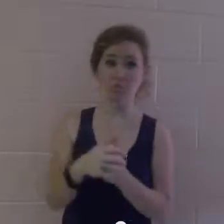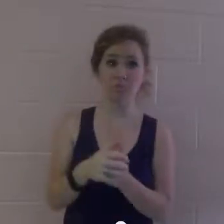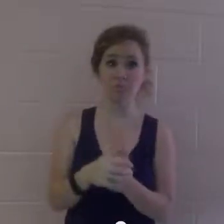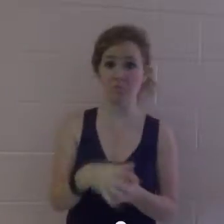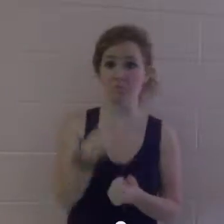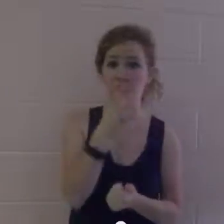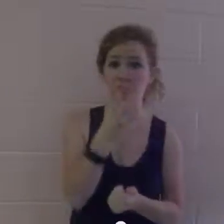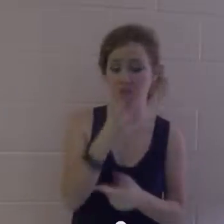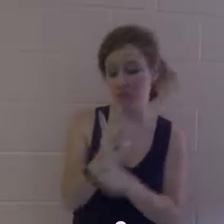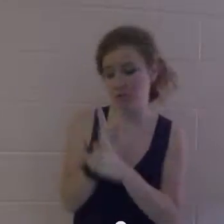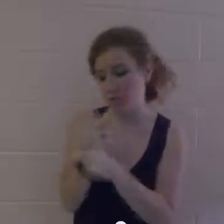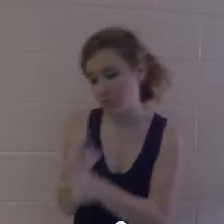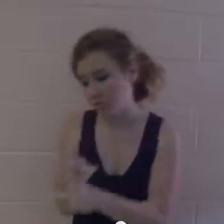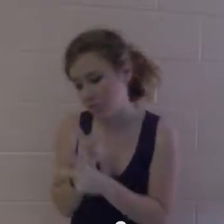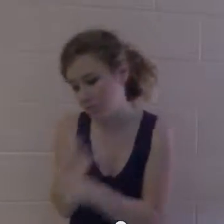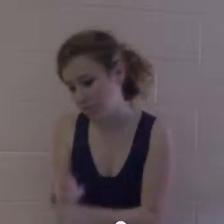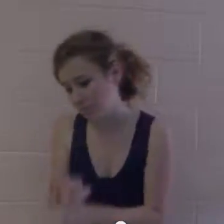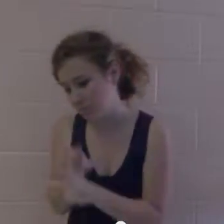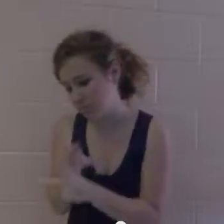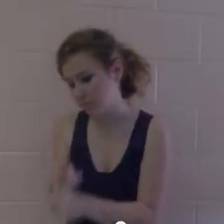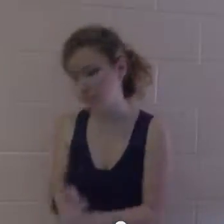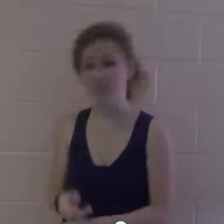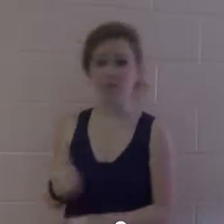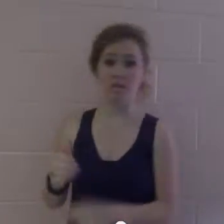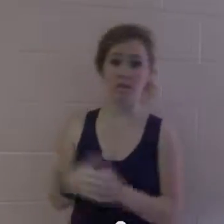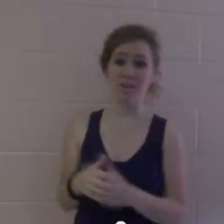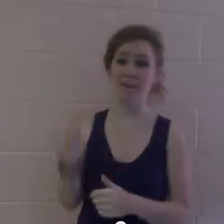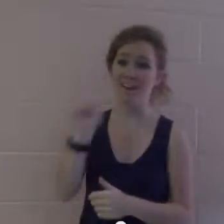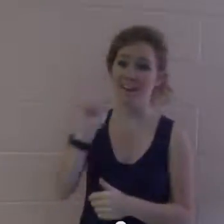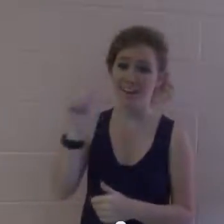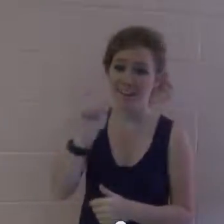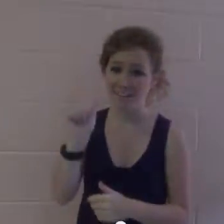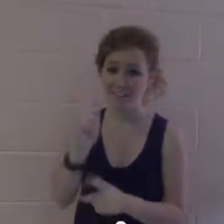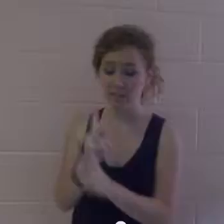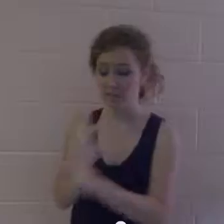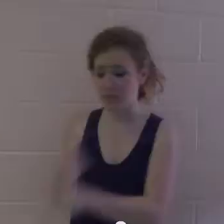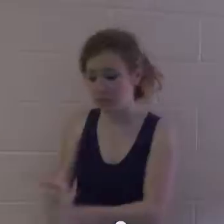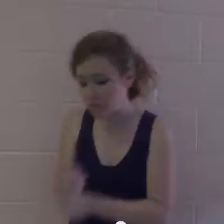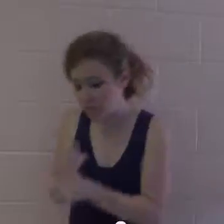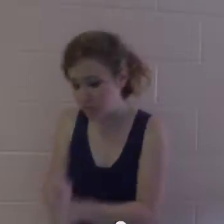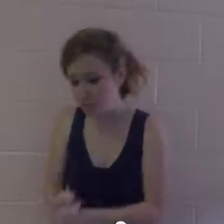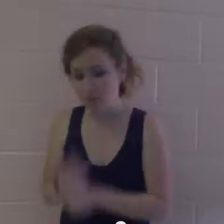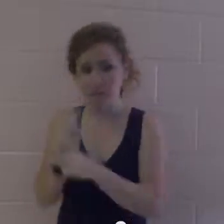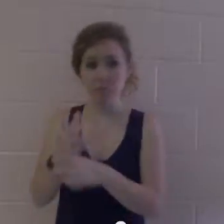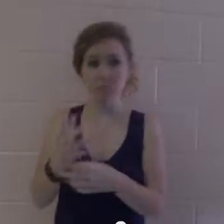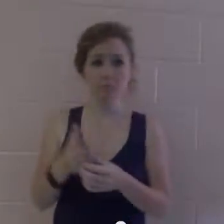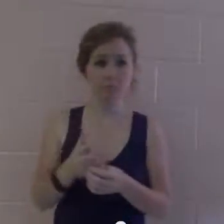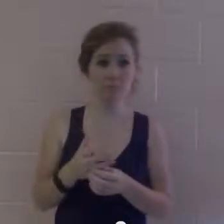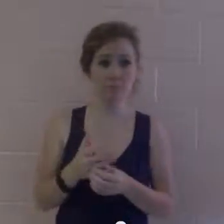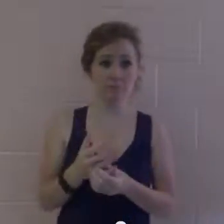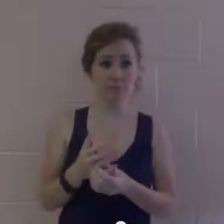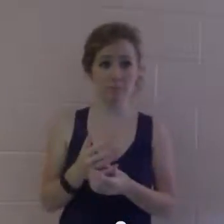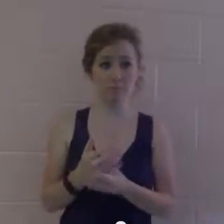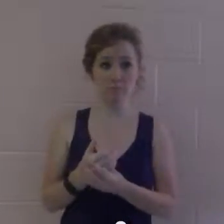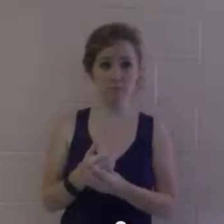The mother cares The ant cares for the mother